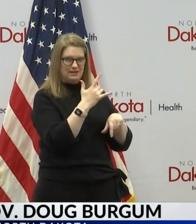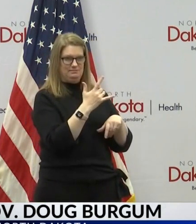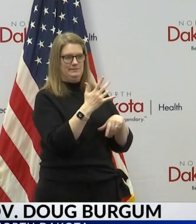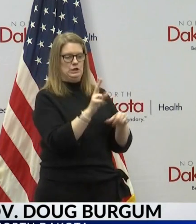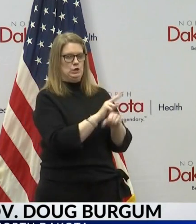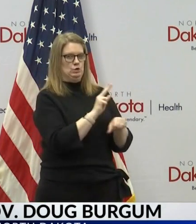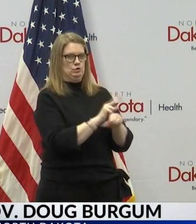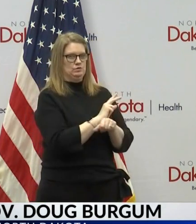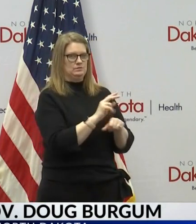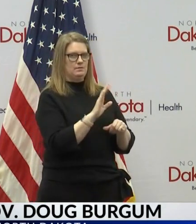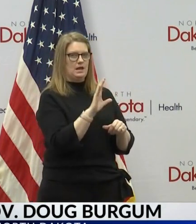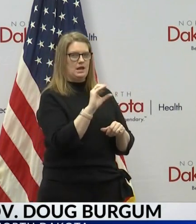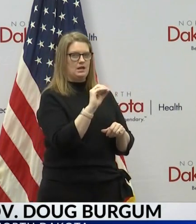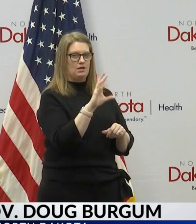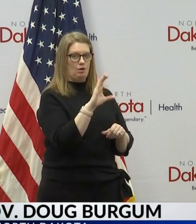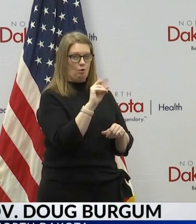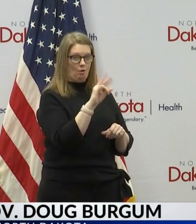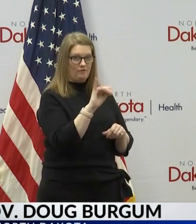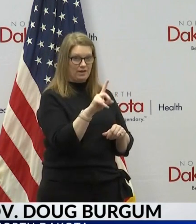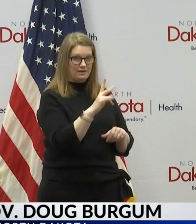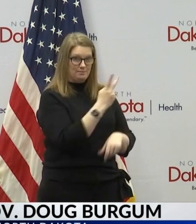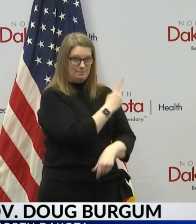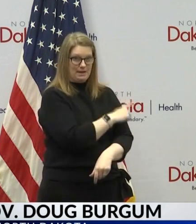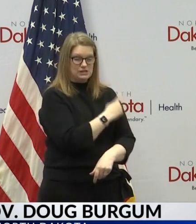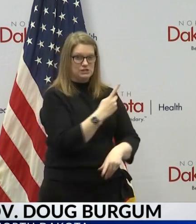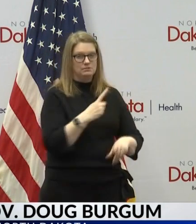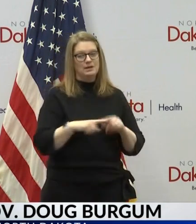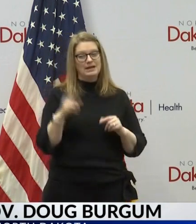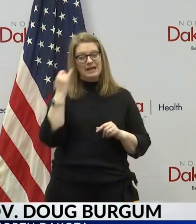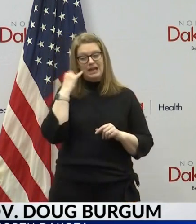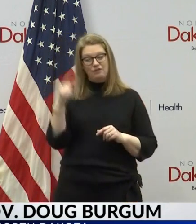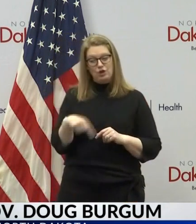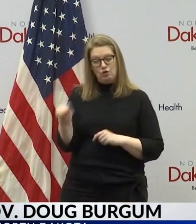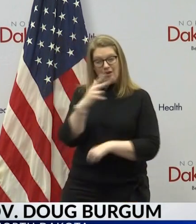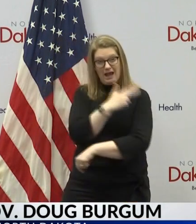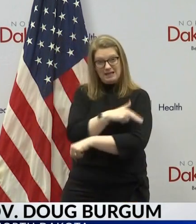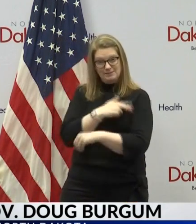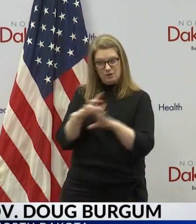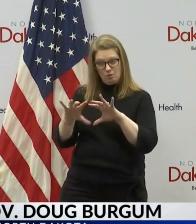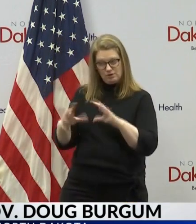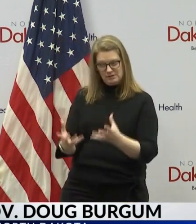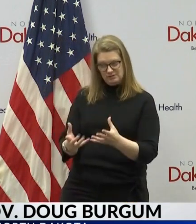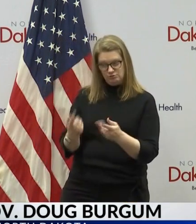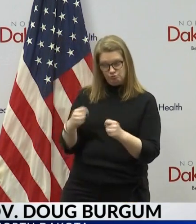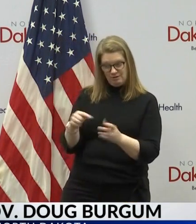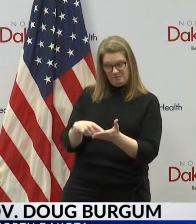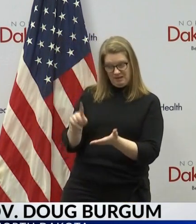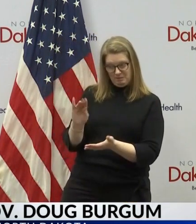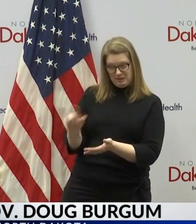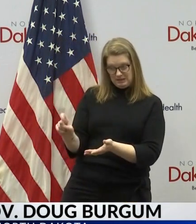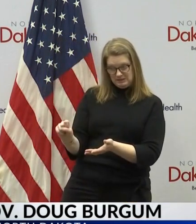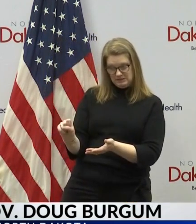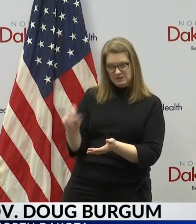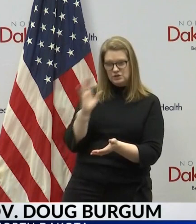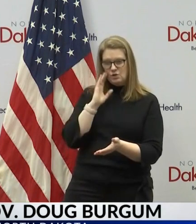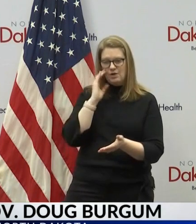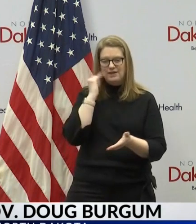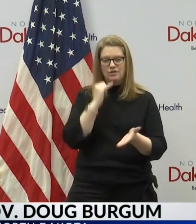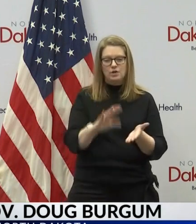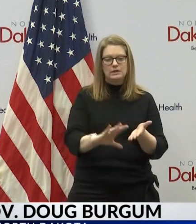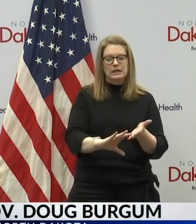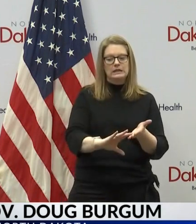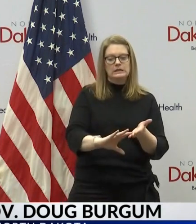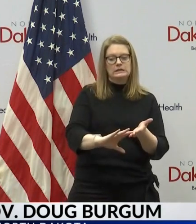by COVID patients. But if you're a hospital organization wondering about how you're going to make ends meet, and you know that if you furlough your people and they